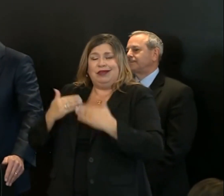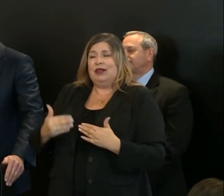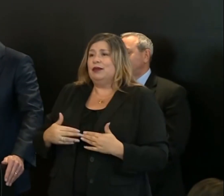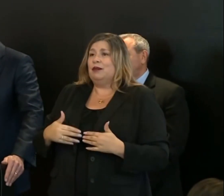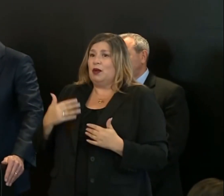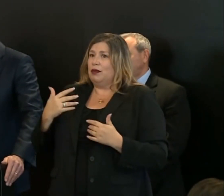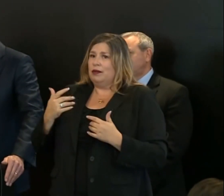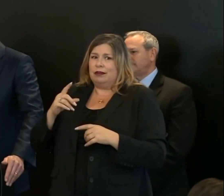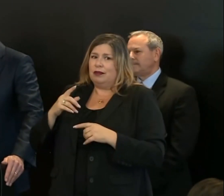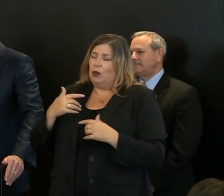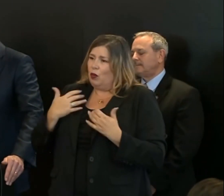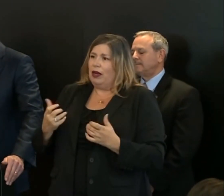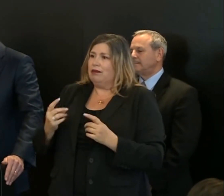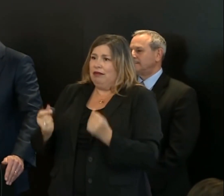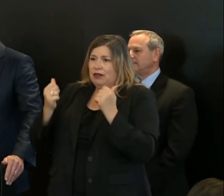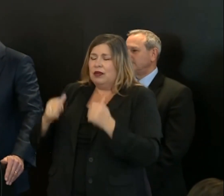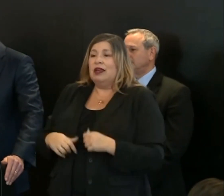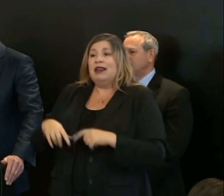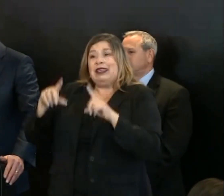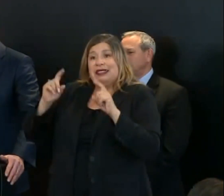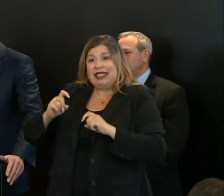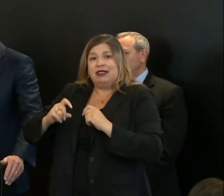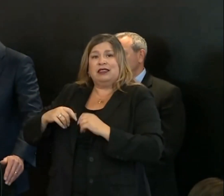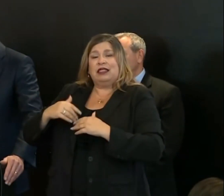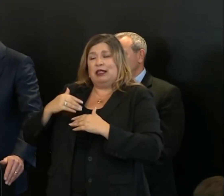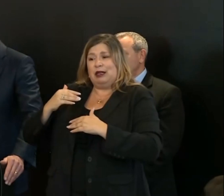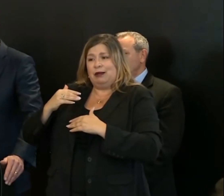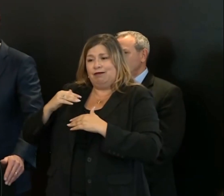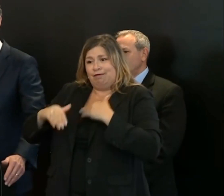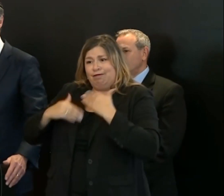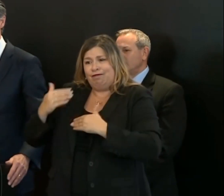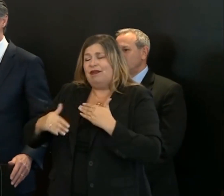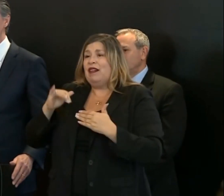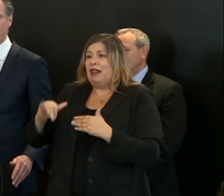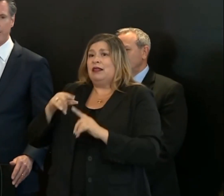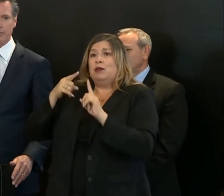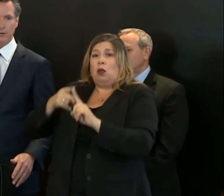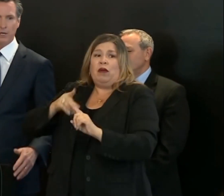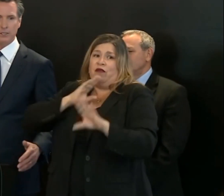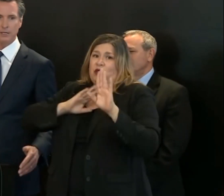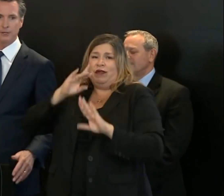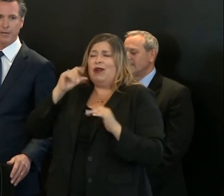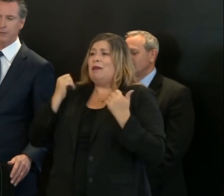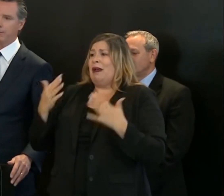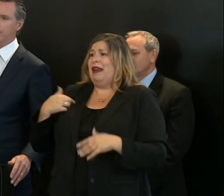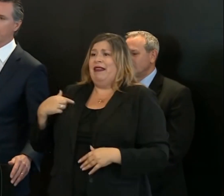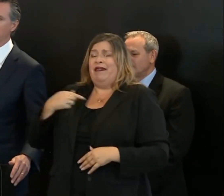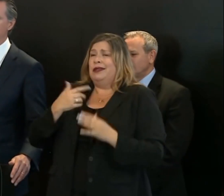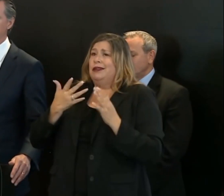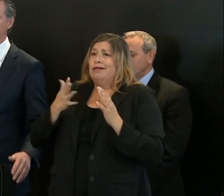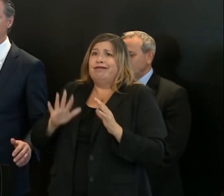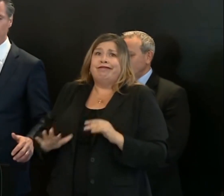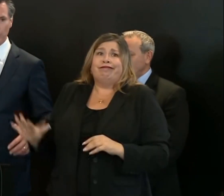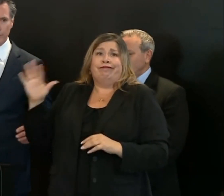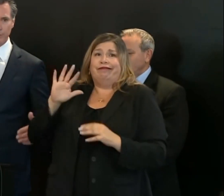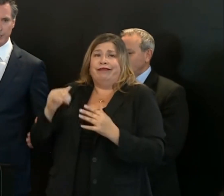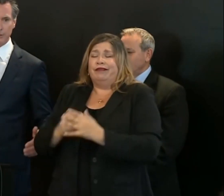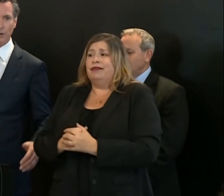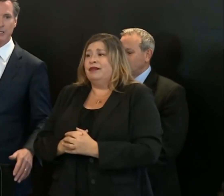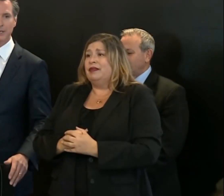soon enough. Testing protocols have been a point of frustration for many of us across the spectrum, and I